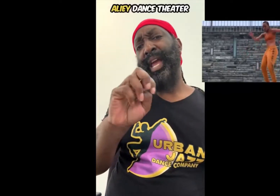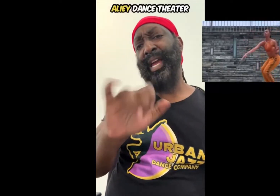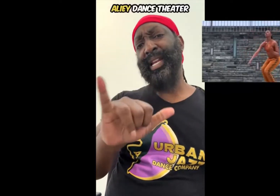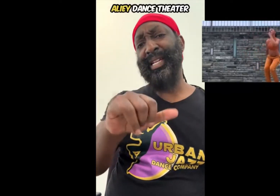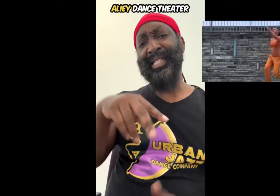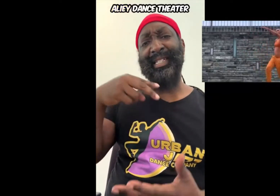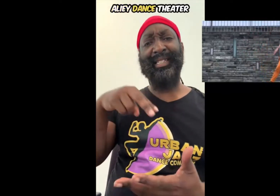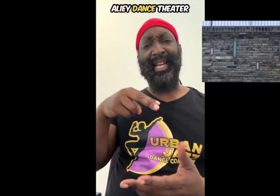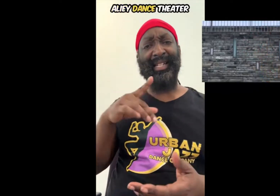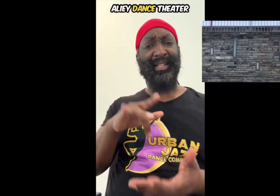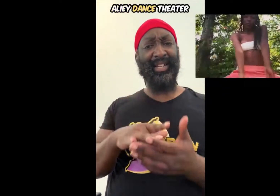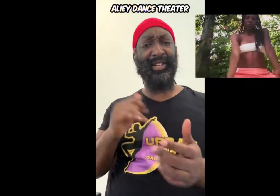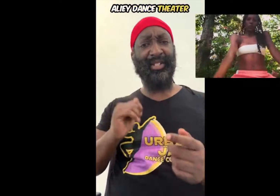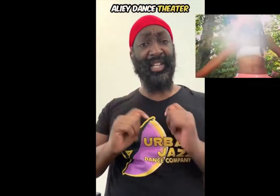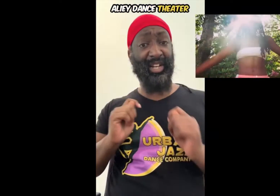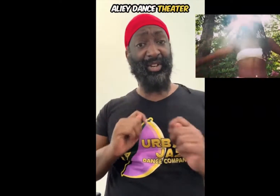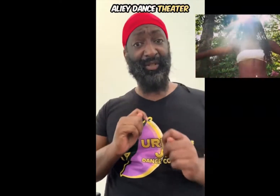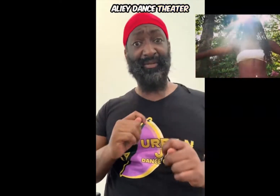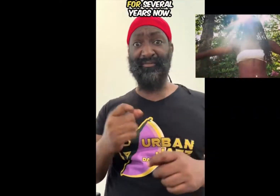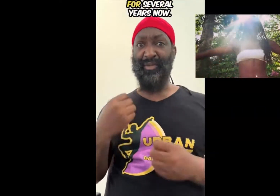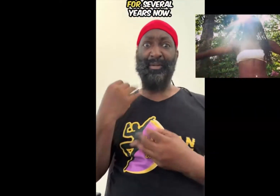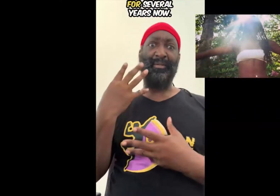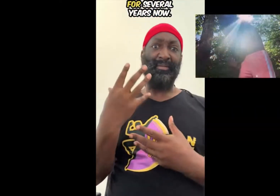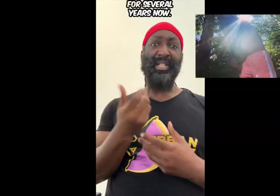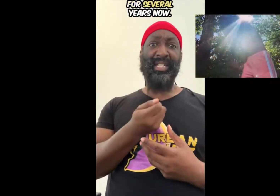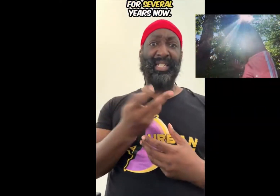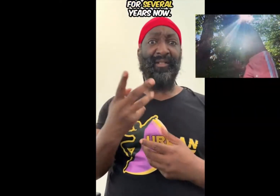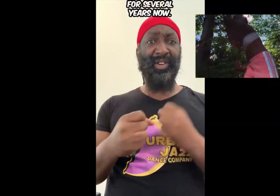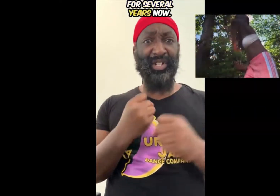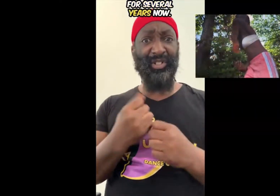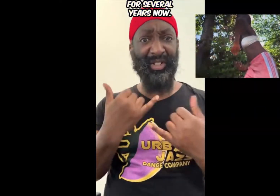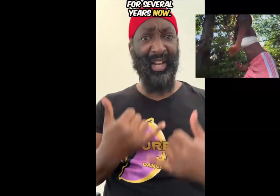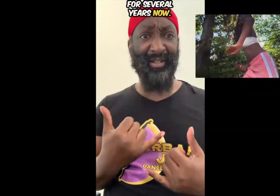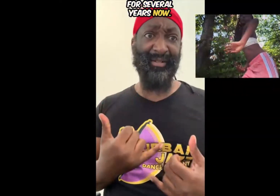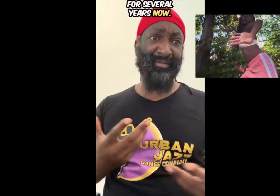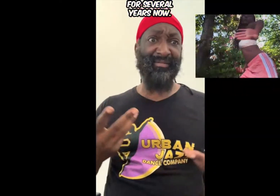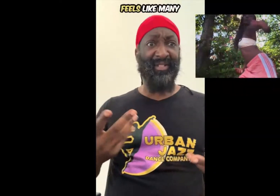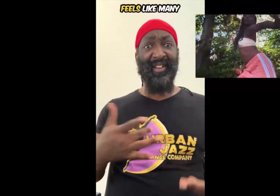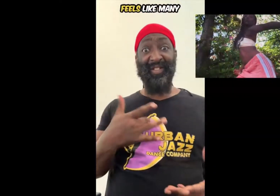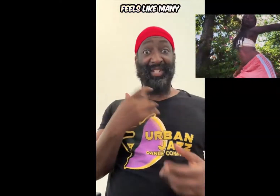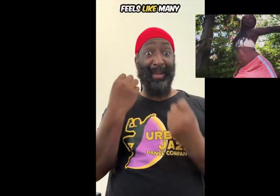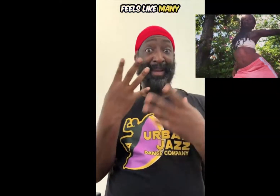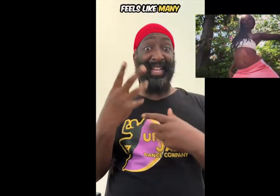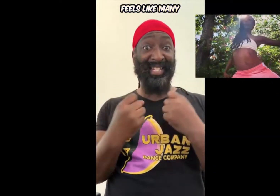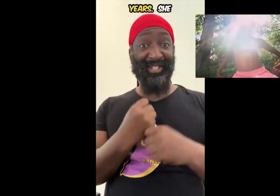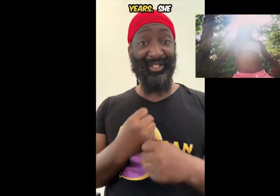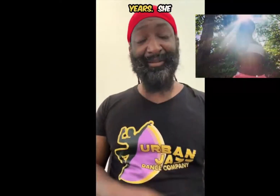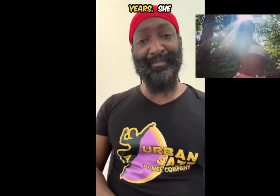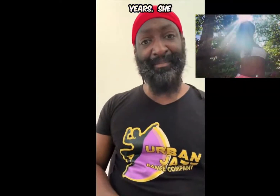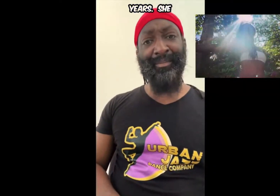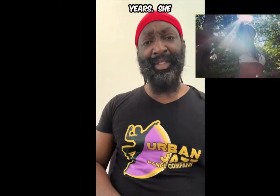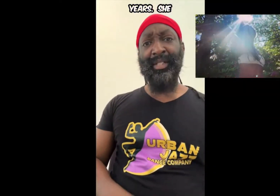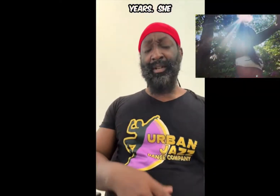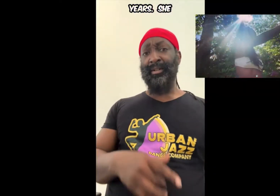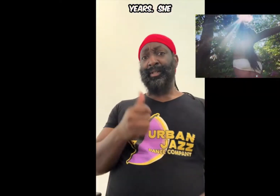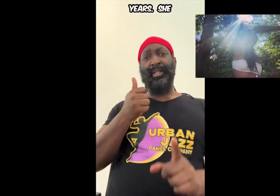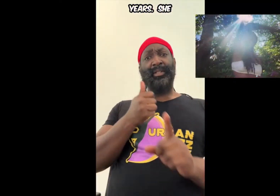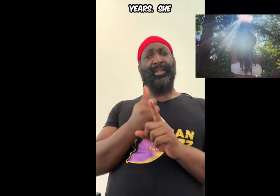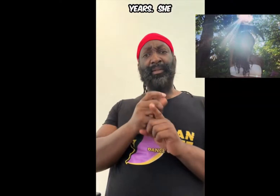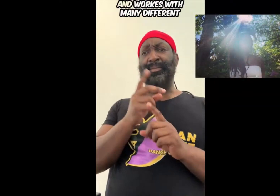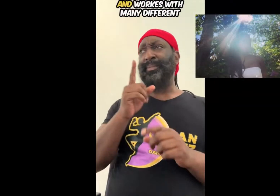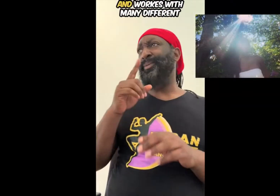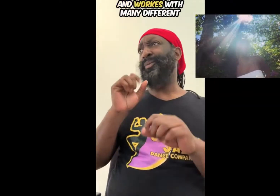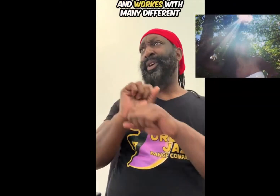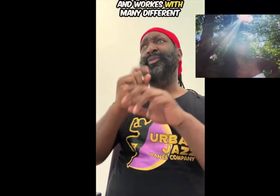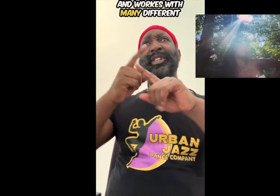Alvin, Ailey Dance Theater for several years now. Feels like many years.